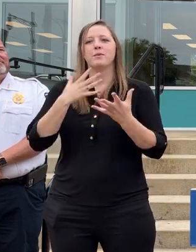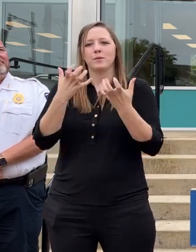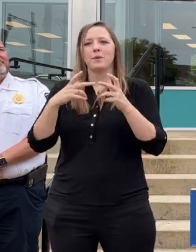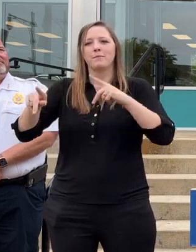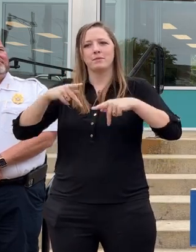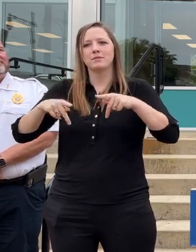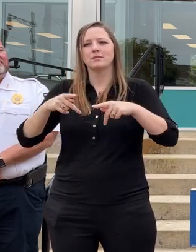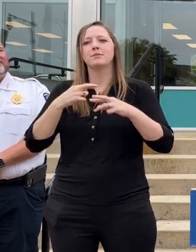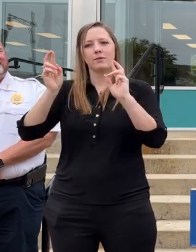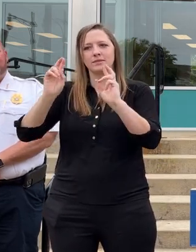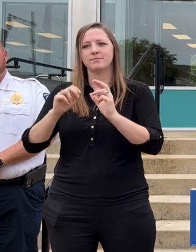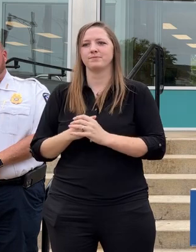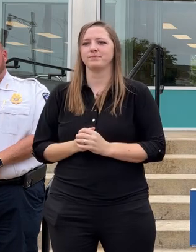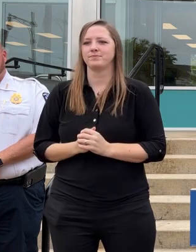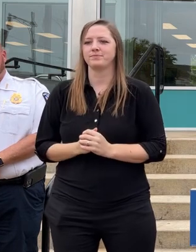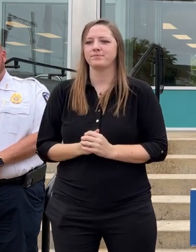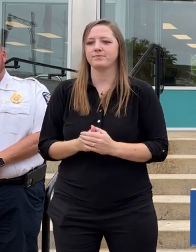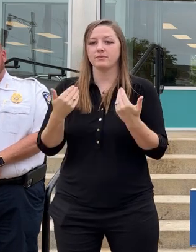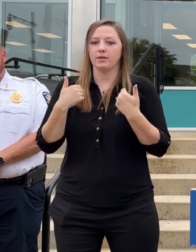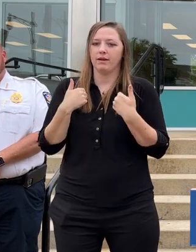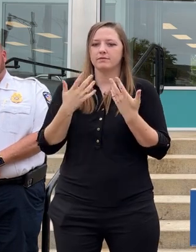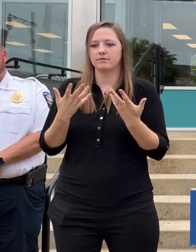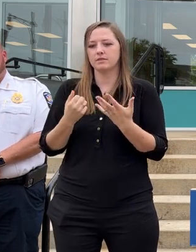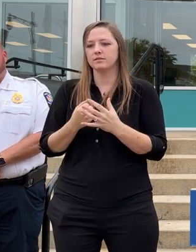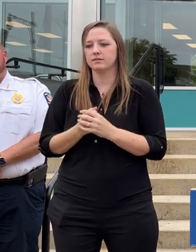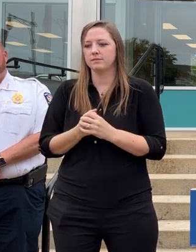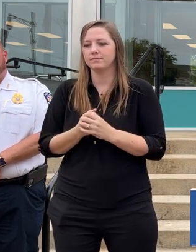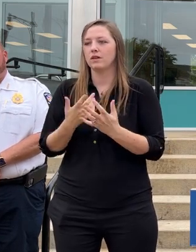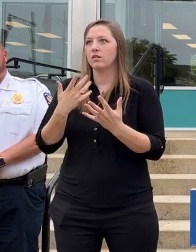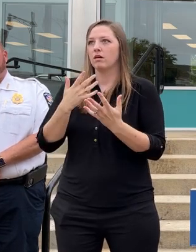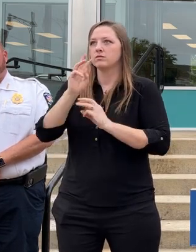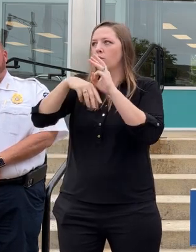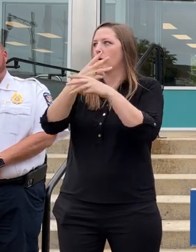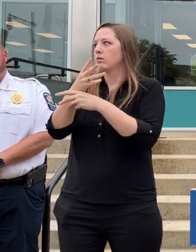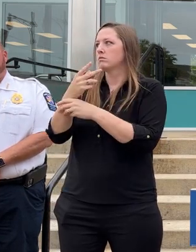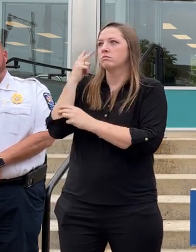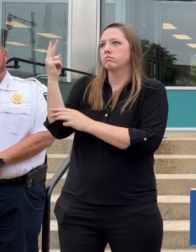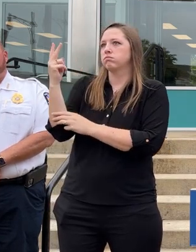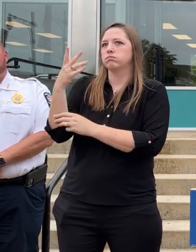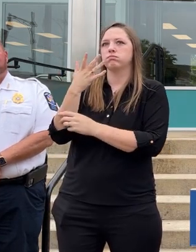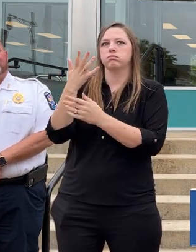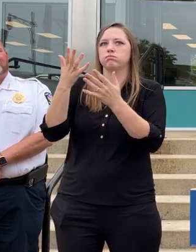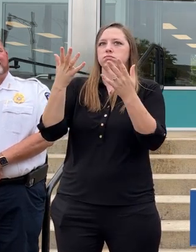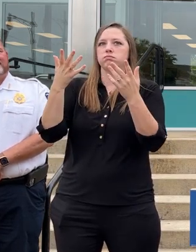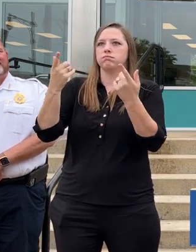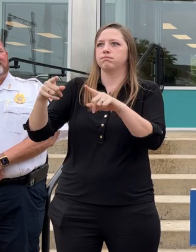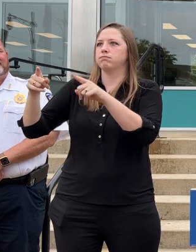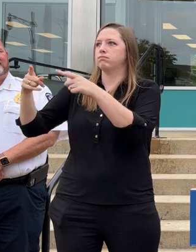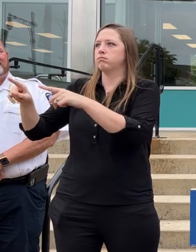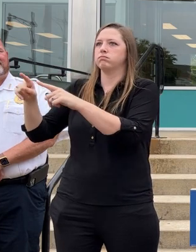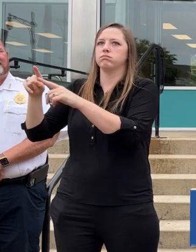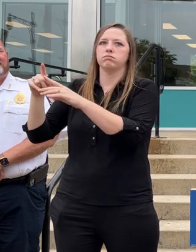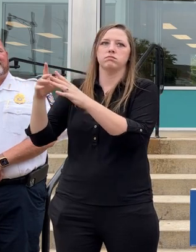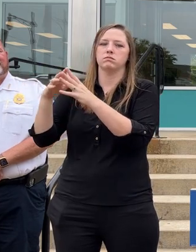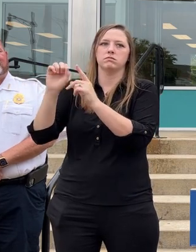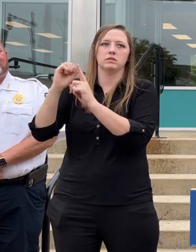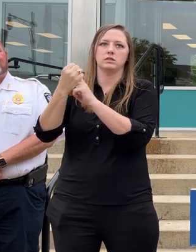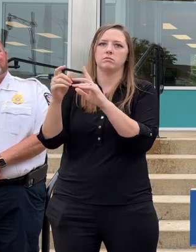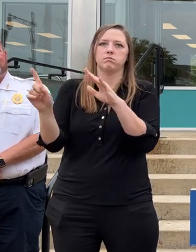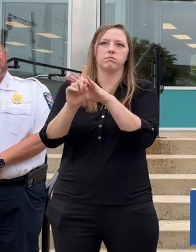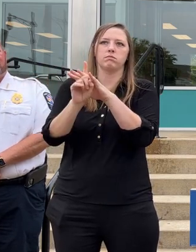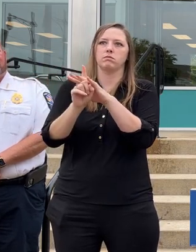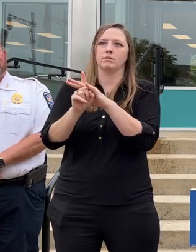prepared for, because we have, unfortunately, throughout the world, have seen incidences where man-made incidences cause